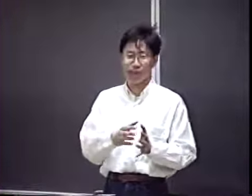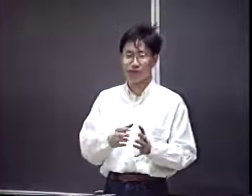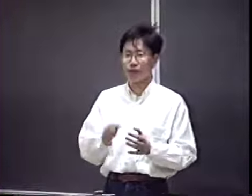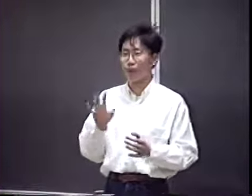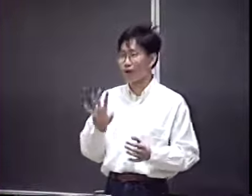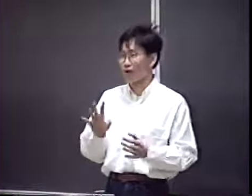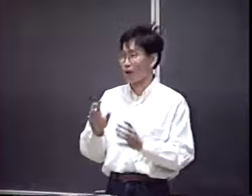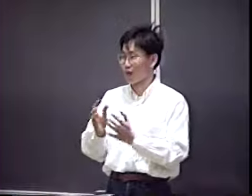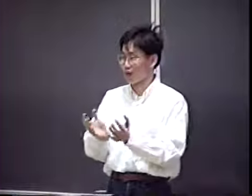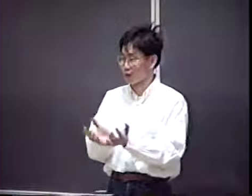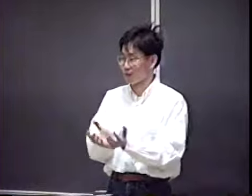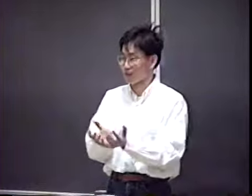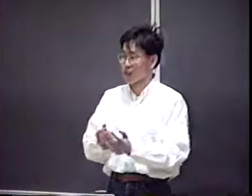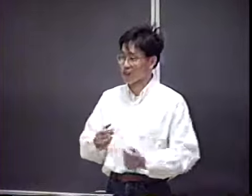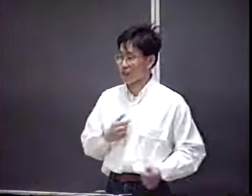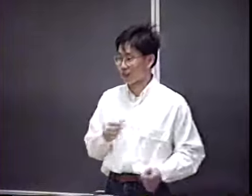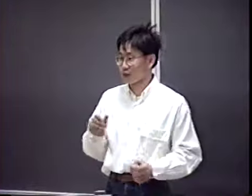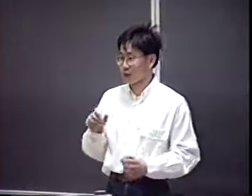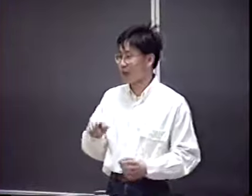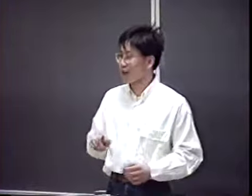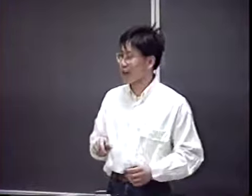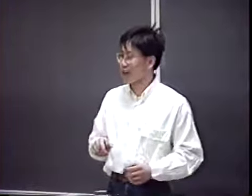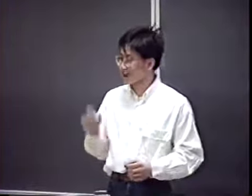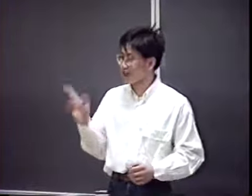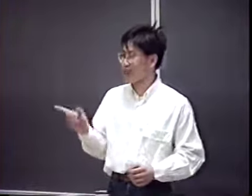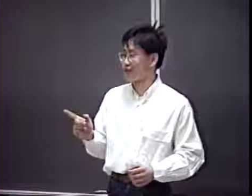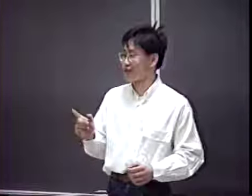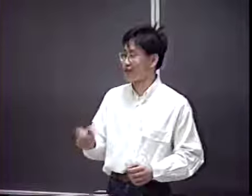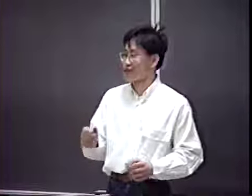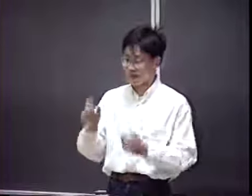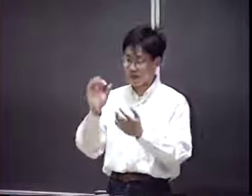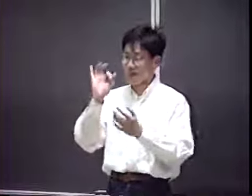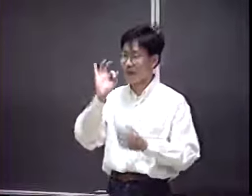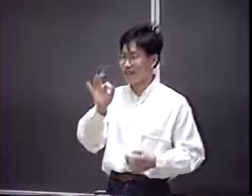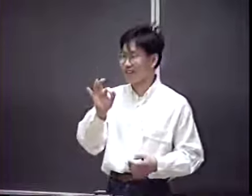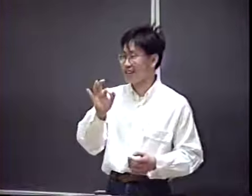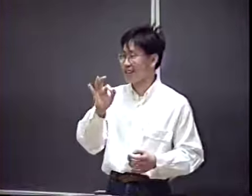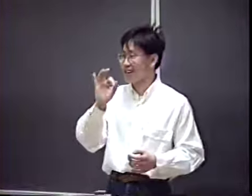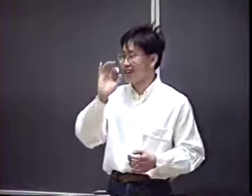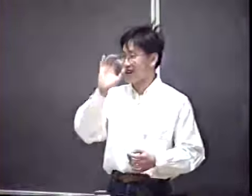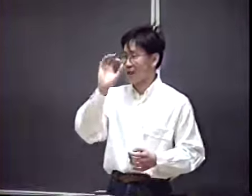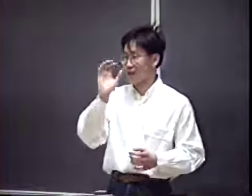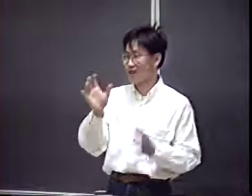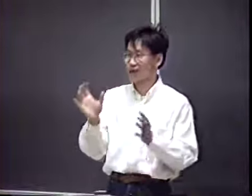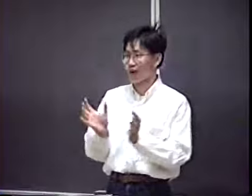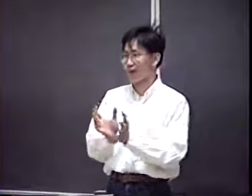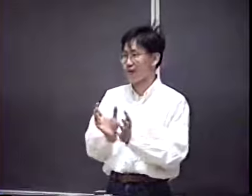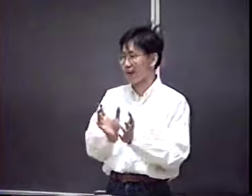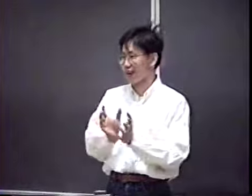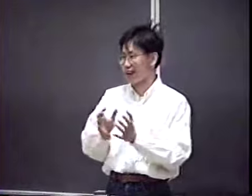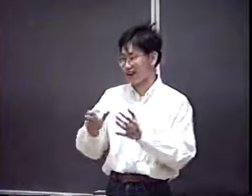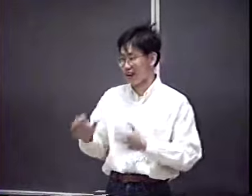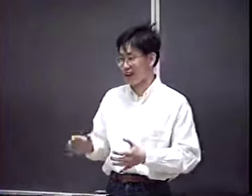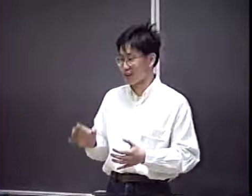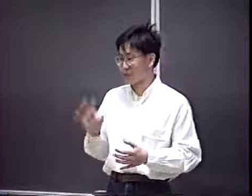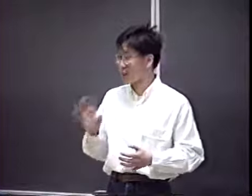animals 4 bowls of food. The animal think that you are good. You give me 3 bowls of food in the morning, and at night you give me